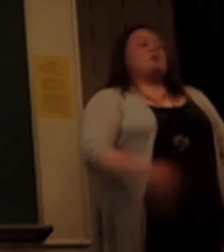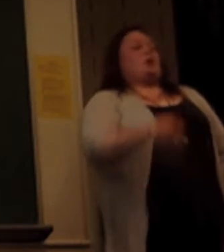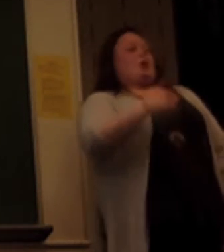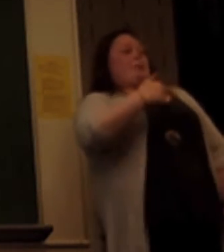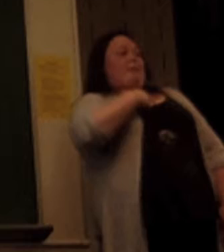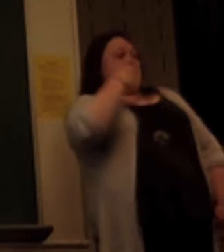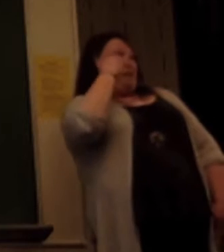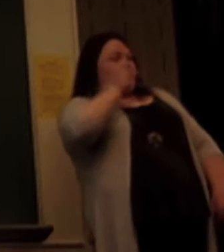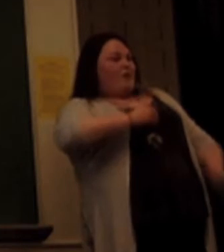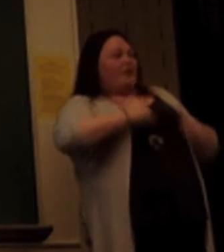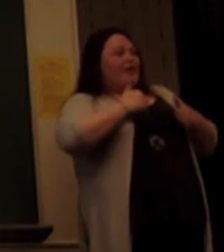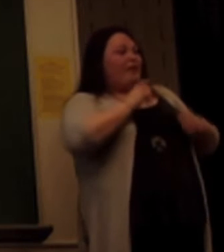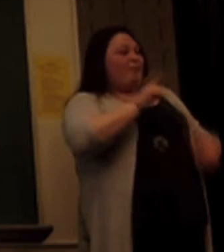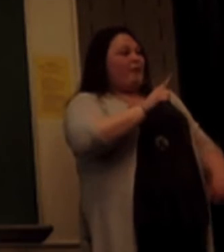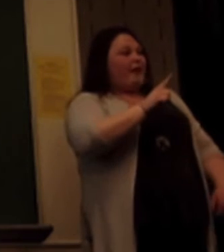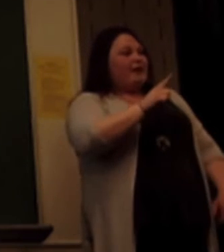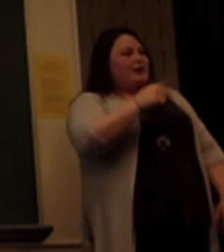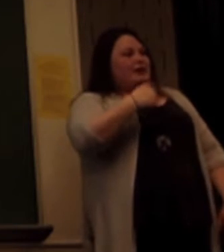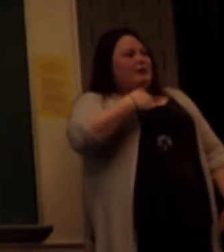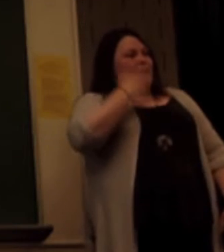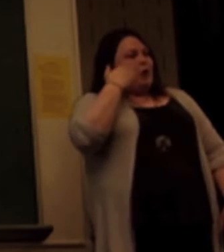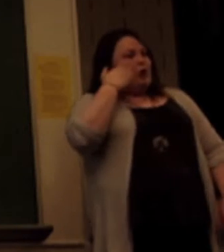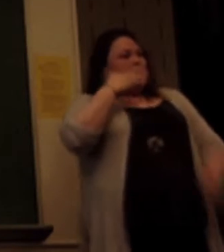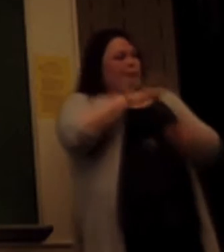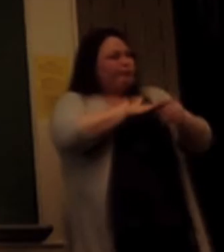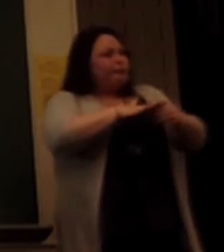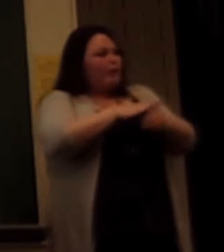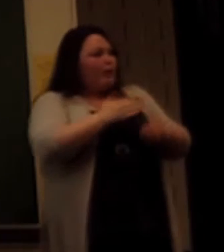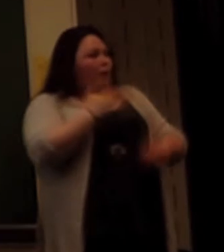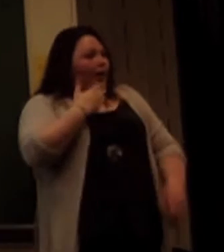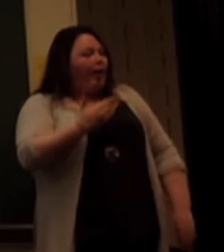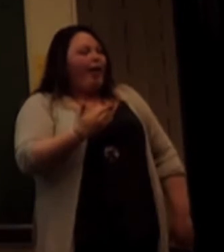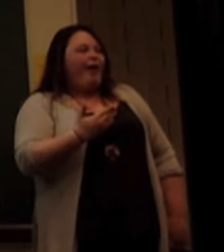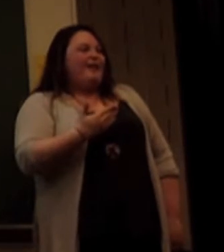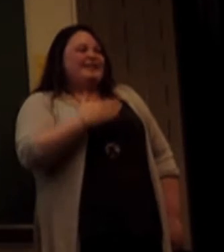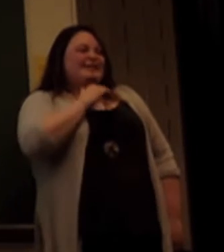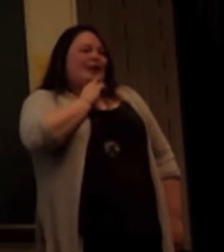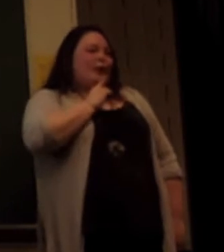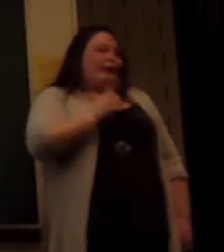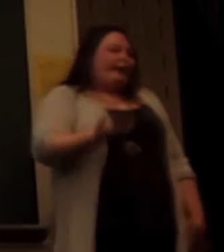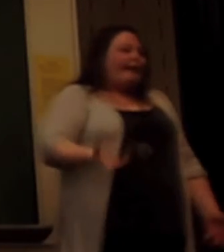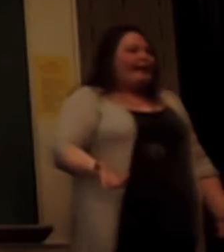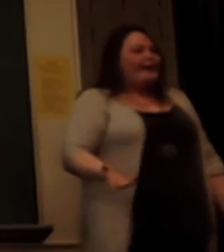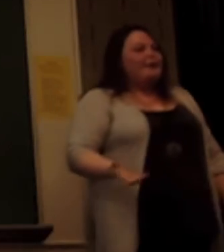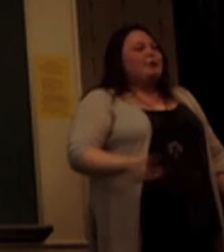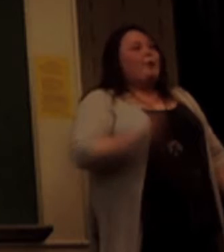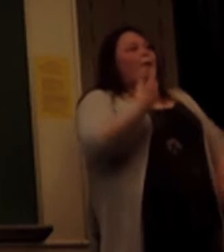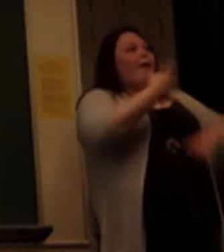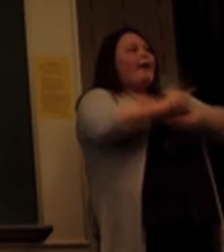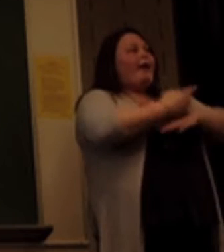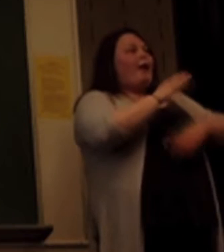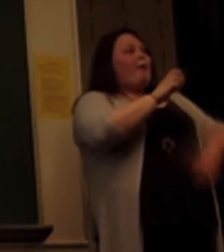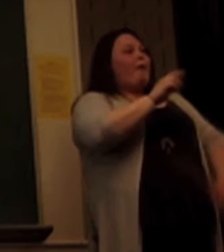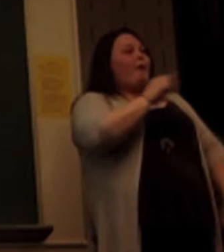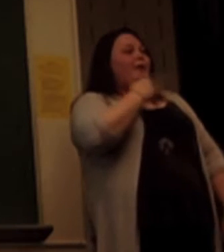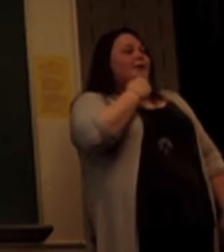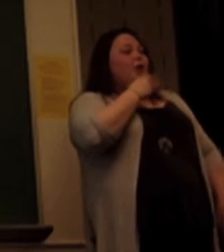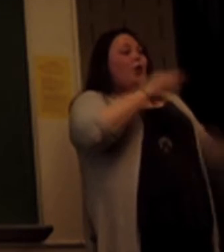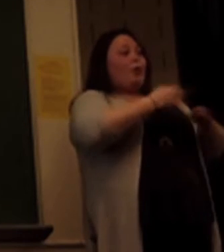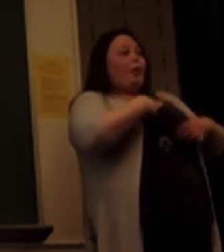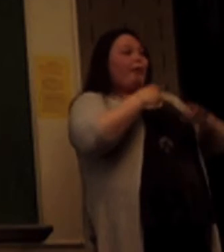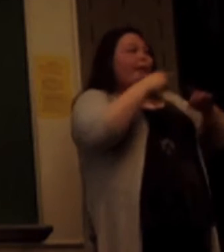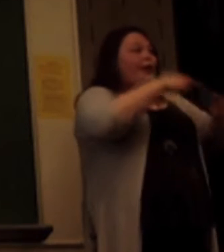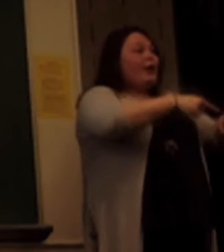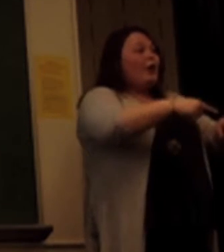observations with Barbara, like the first week. We were in this little town Lockport, really small. I was like, oh, we're going to the court. That's going to be so easy to find. Arrived 15 minutes